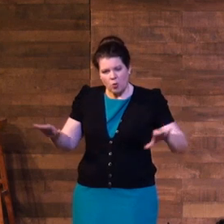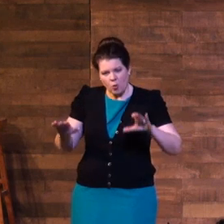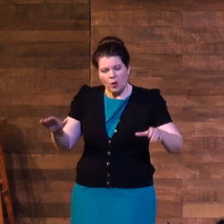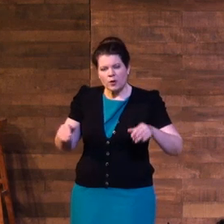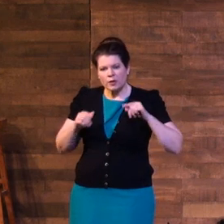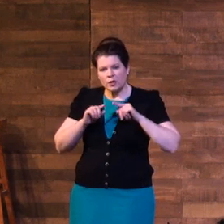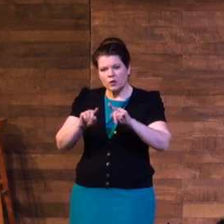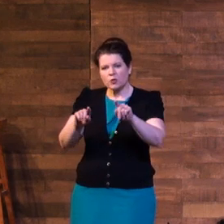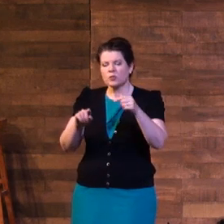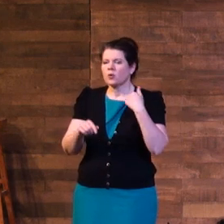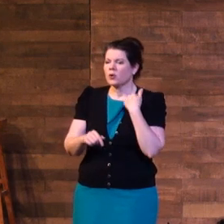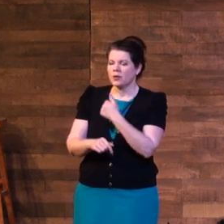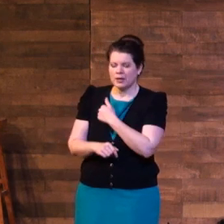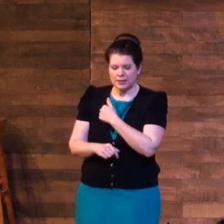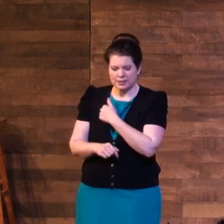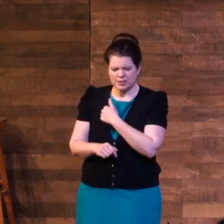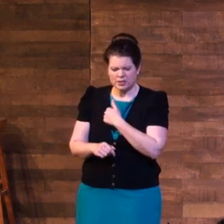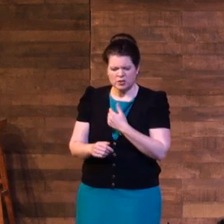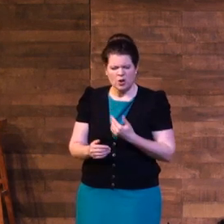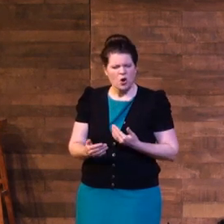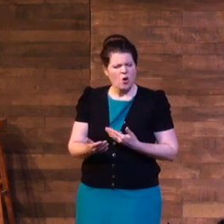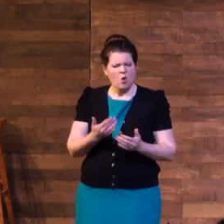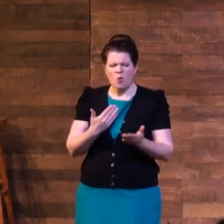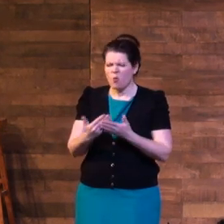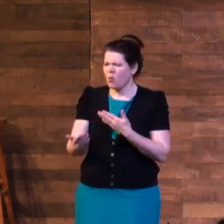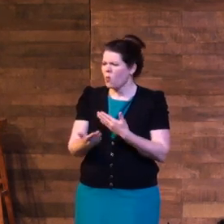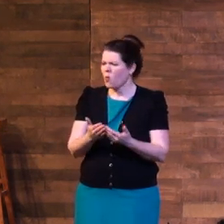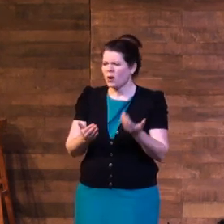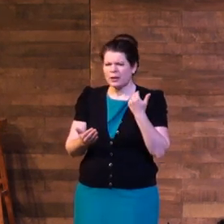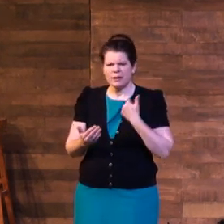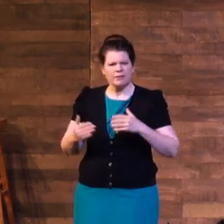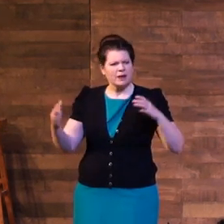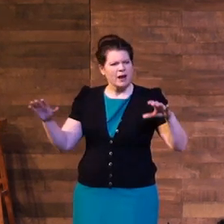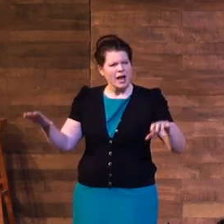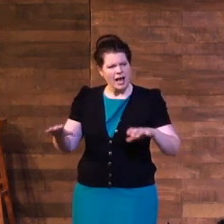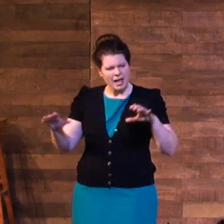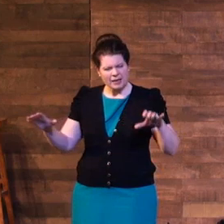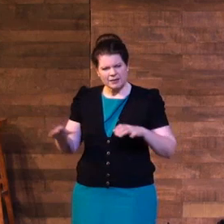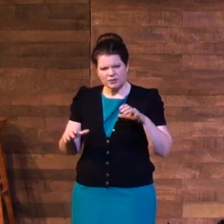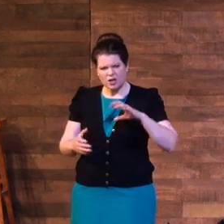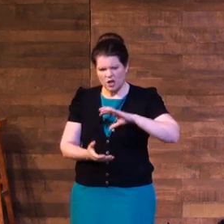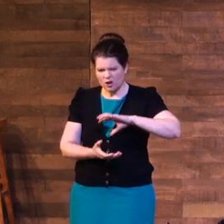what I've done to train wreck my life, Christ can work through me.